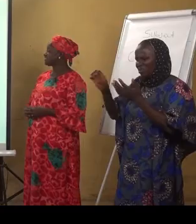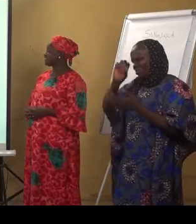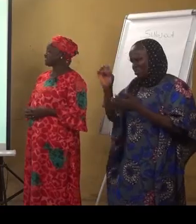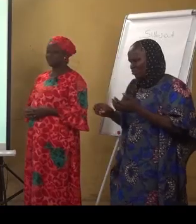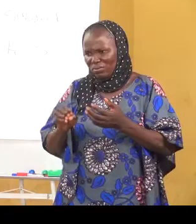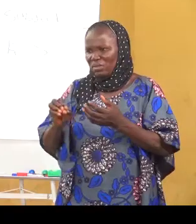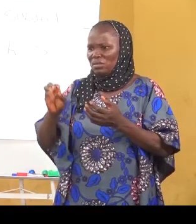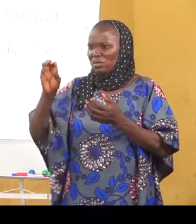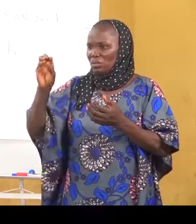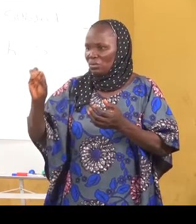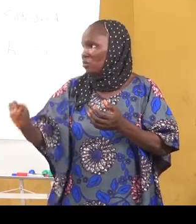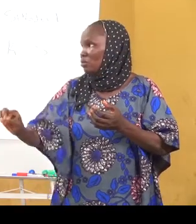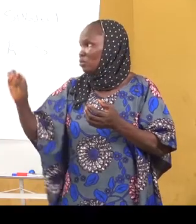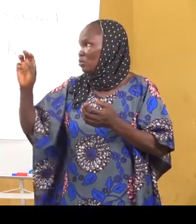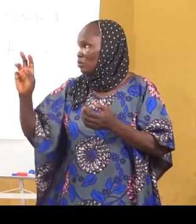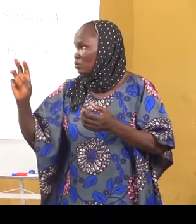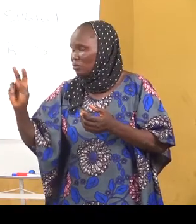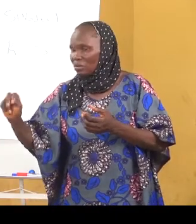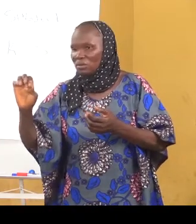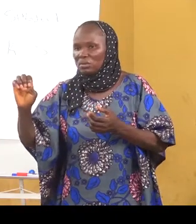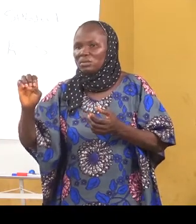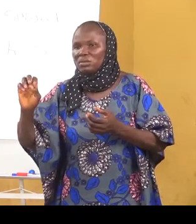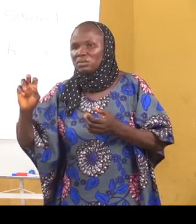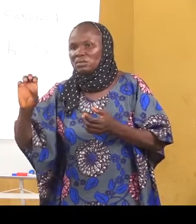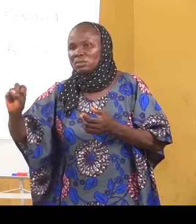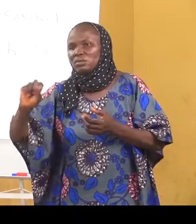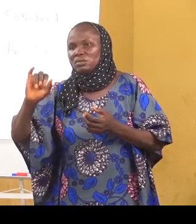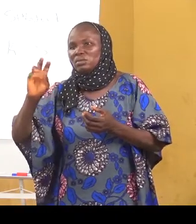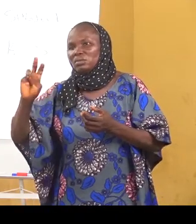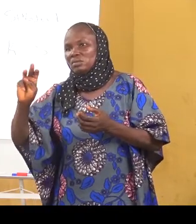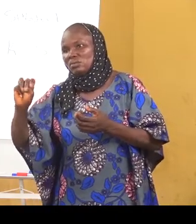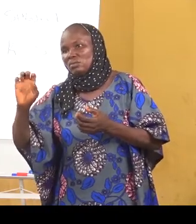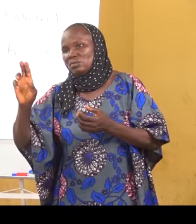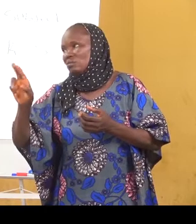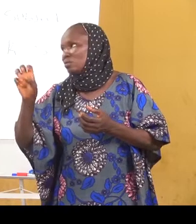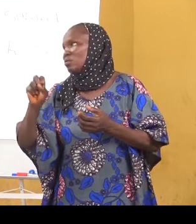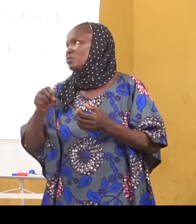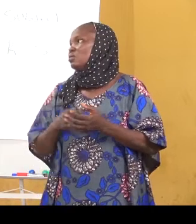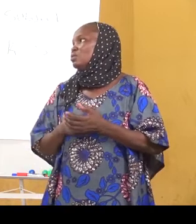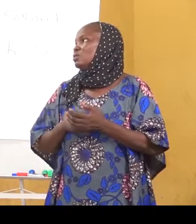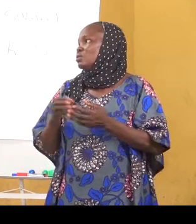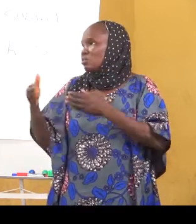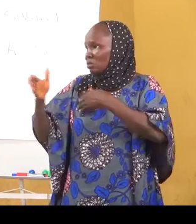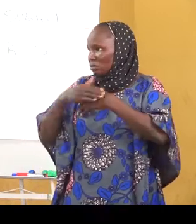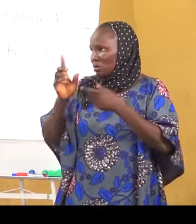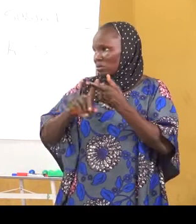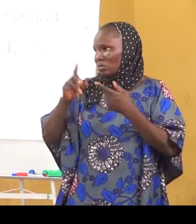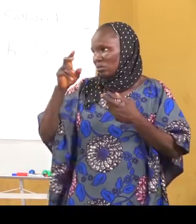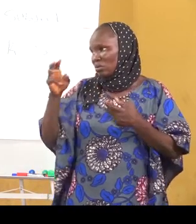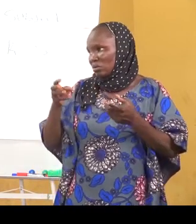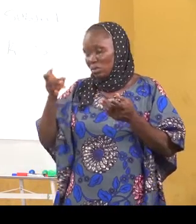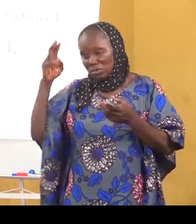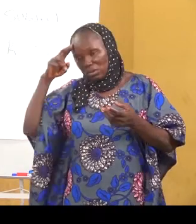have taken away from him. Ah, what a master. What a reconciler. He